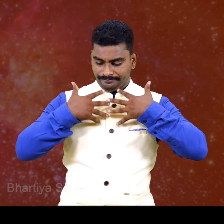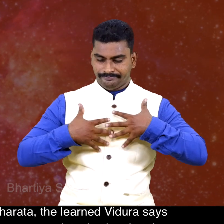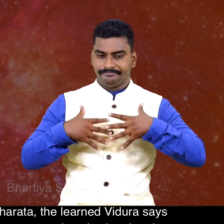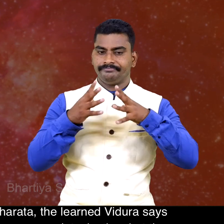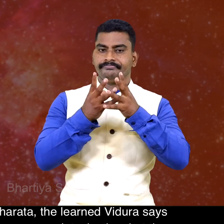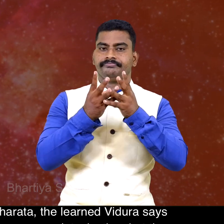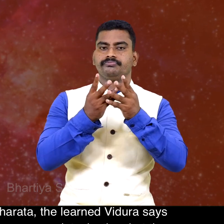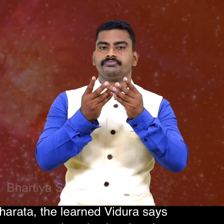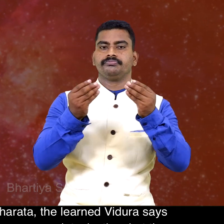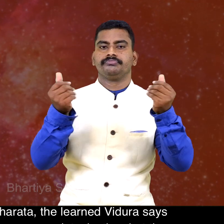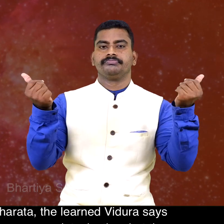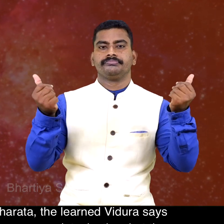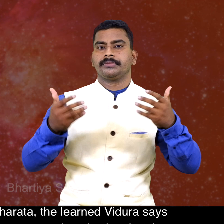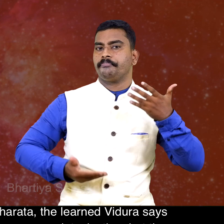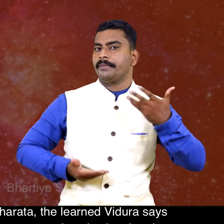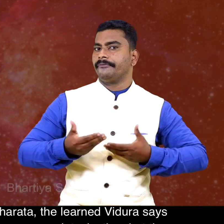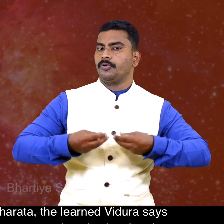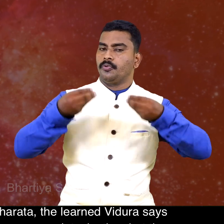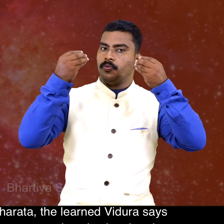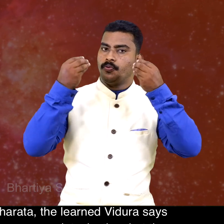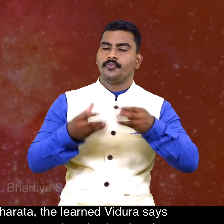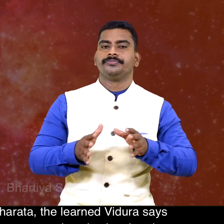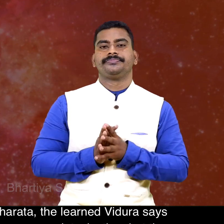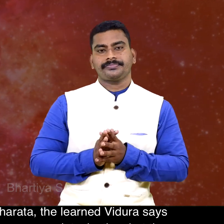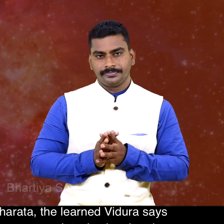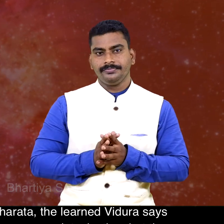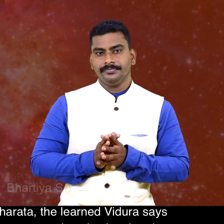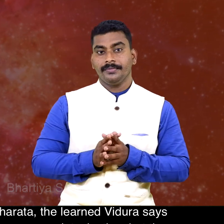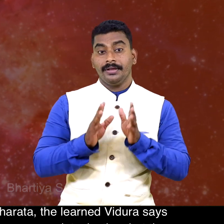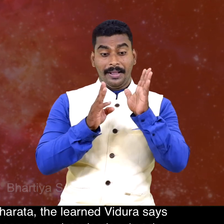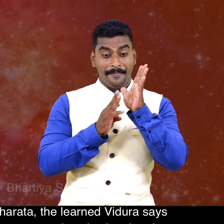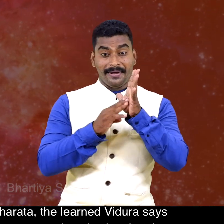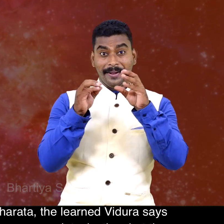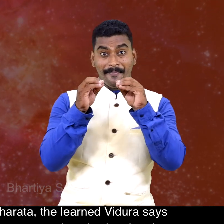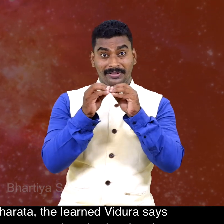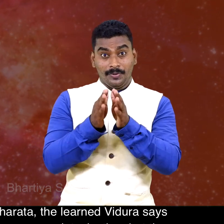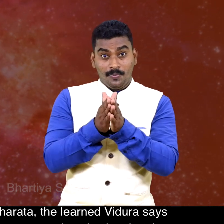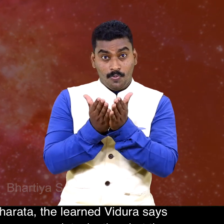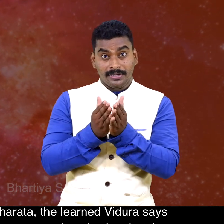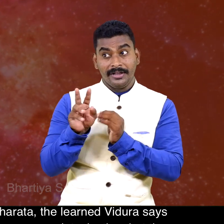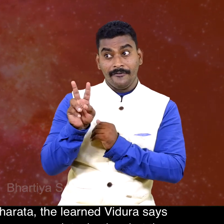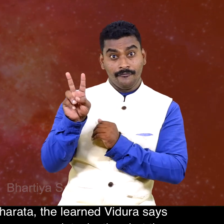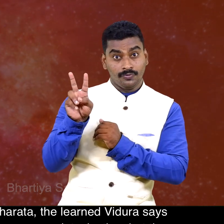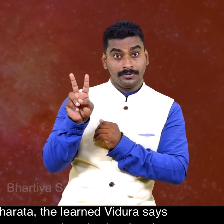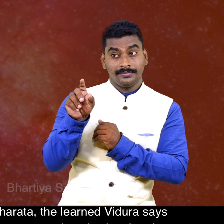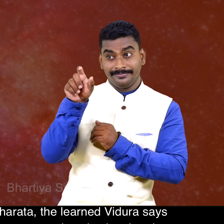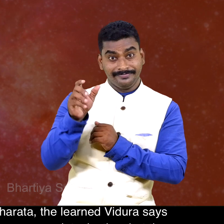In Mahabharata, the learned Vidura says, alcohol can cause